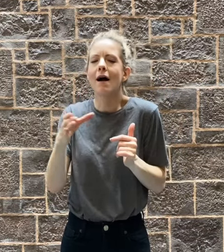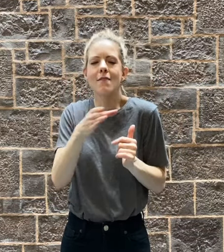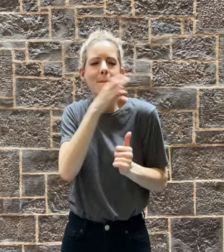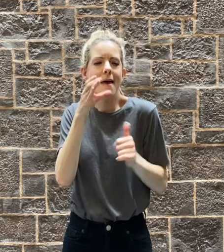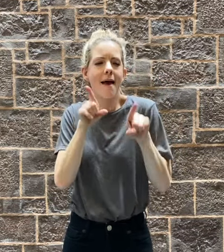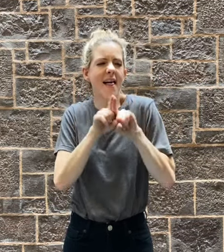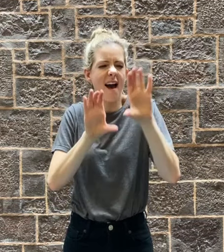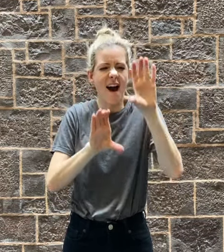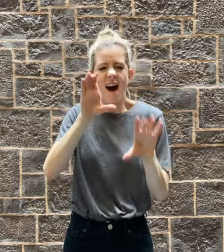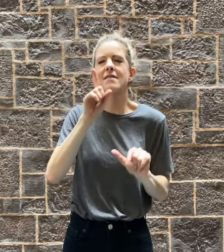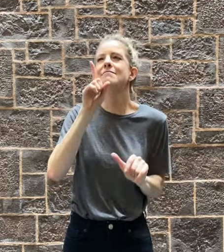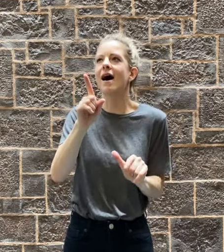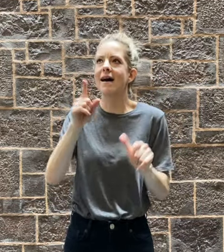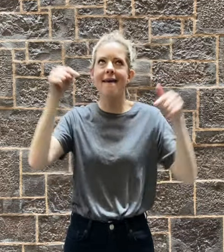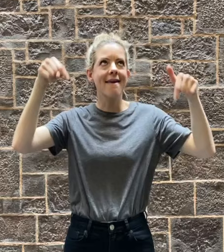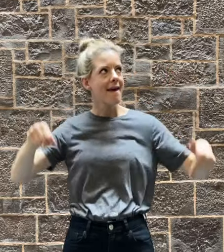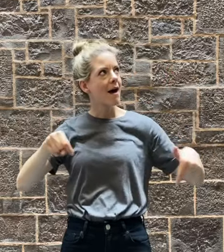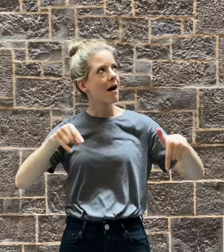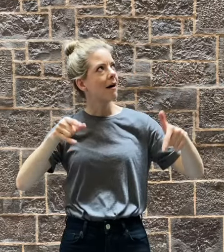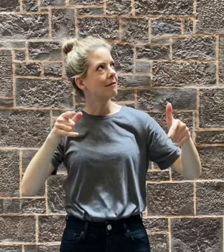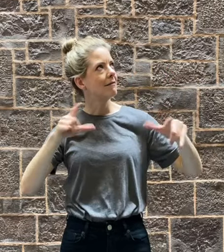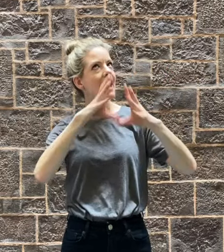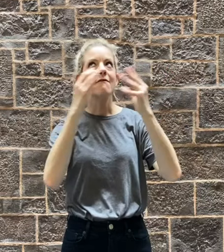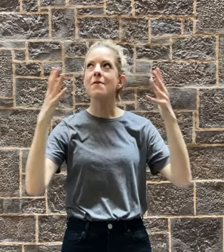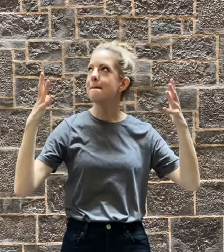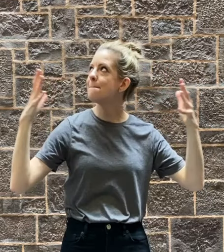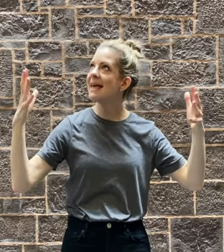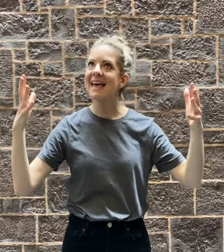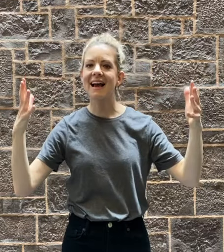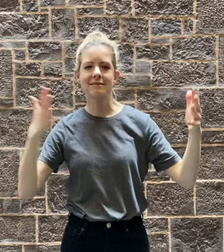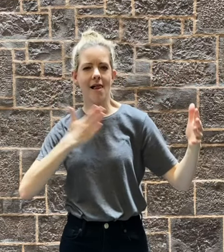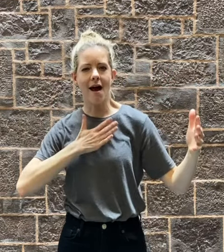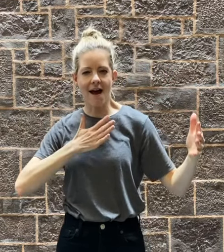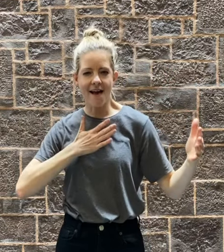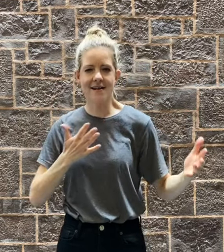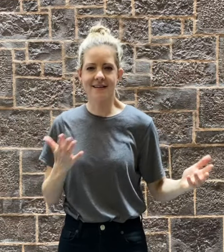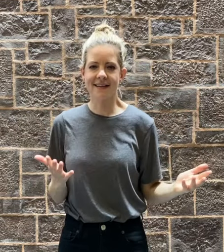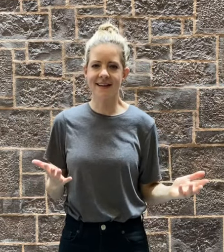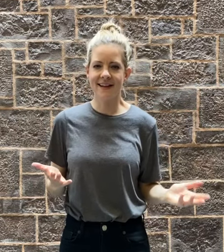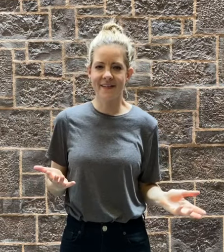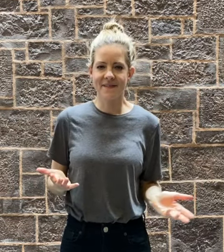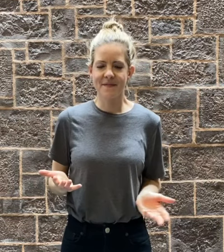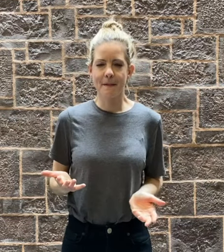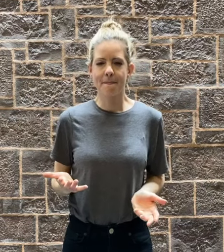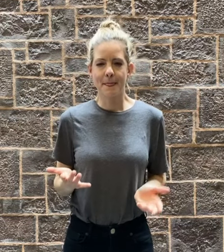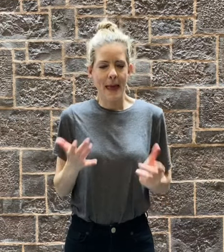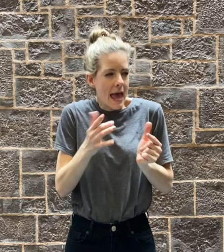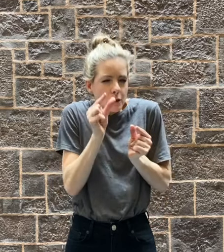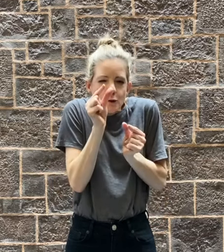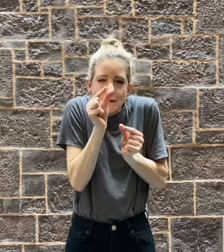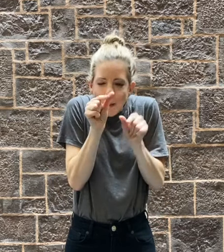here, so we like it. Where tiny people get to feel big for the